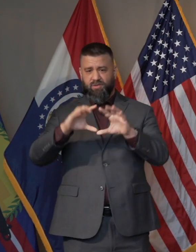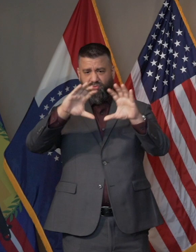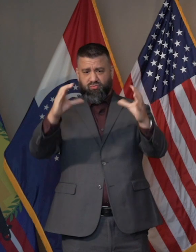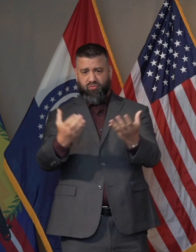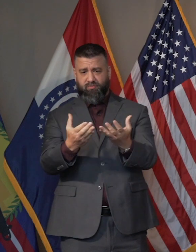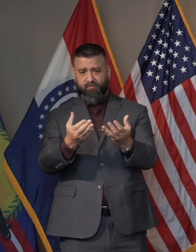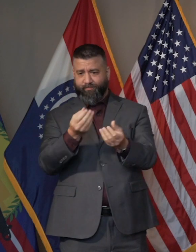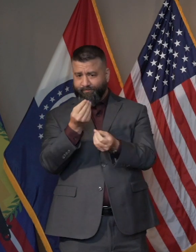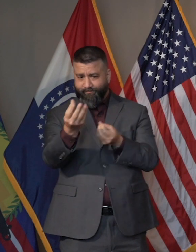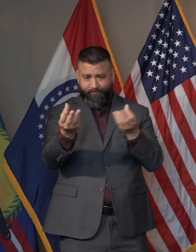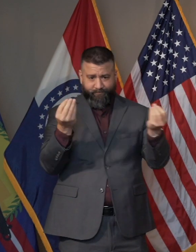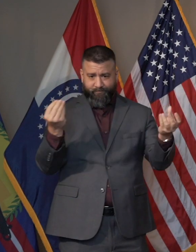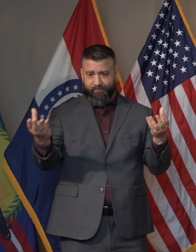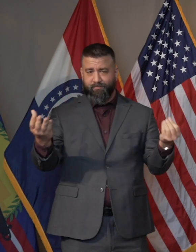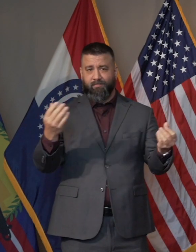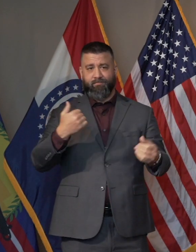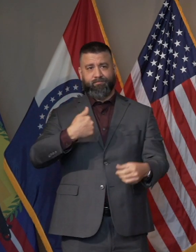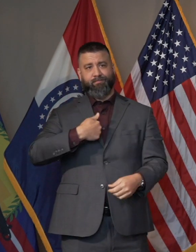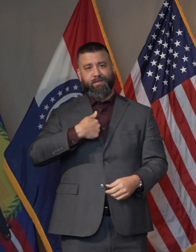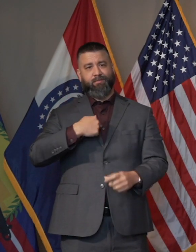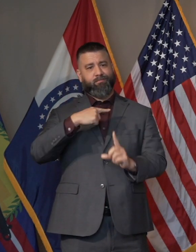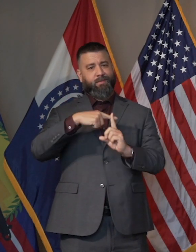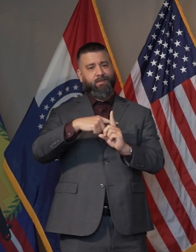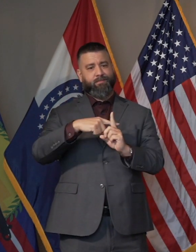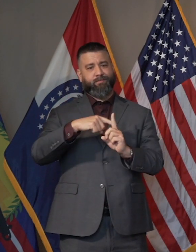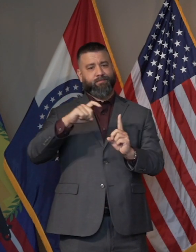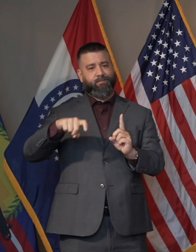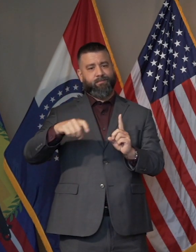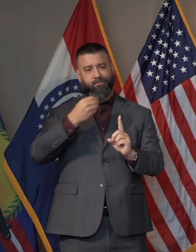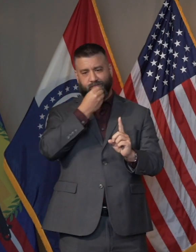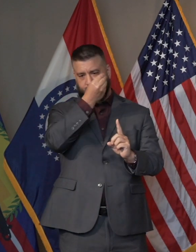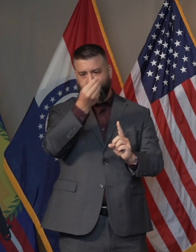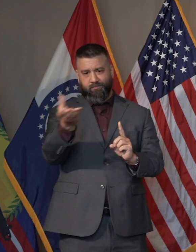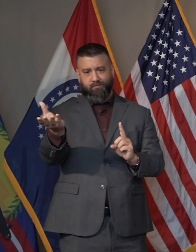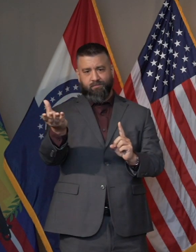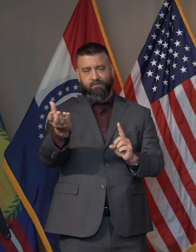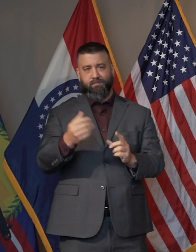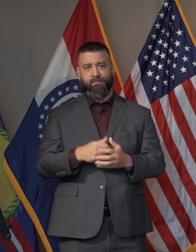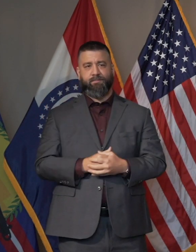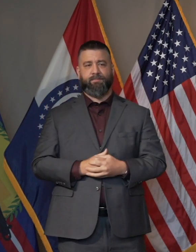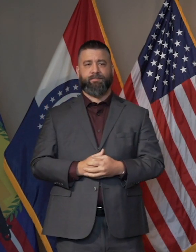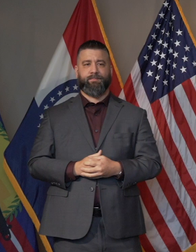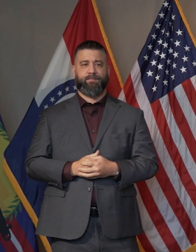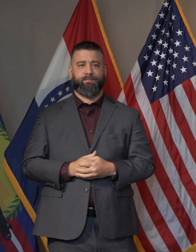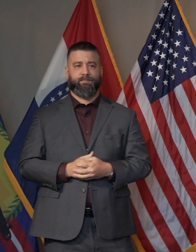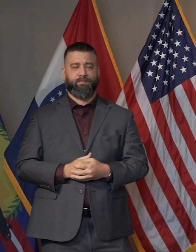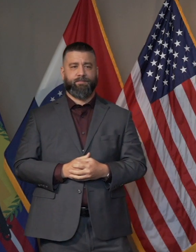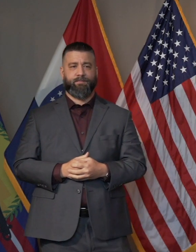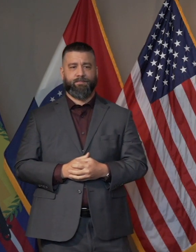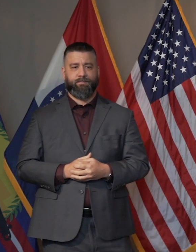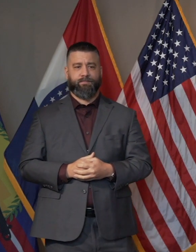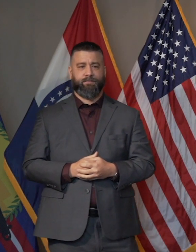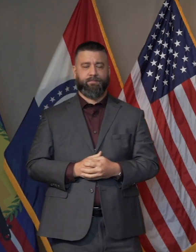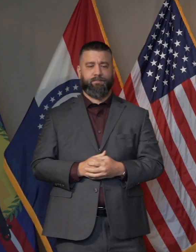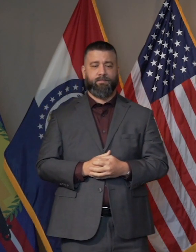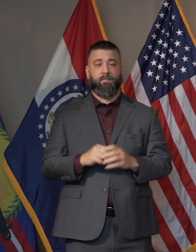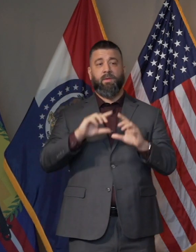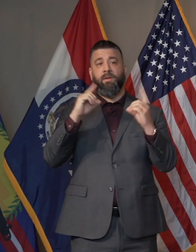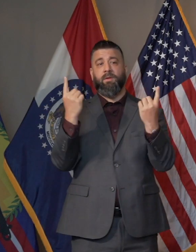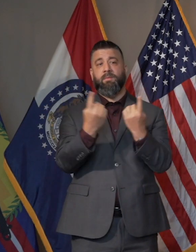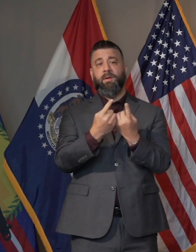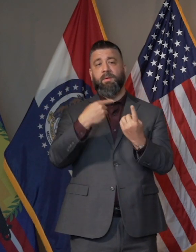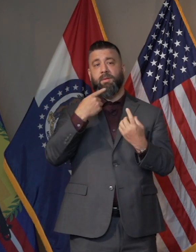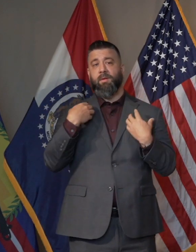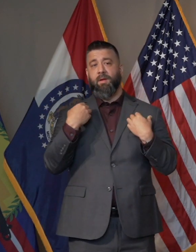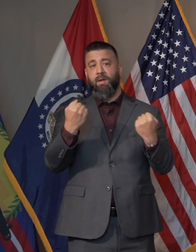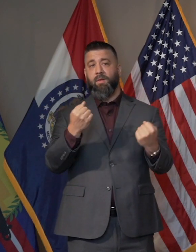anyone in your workplace, if you've tested positive and they might have been exposed. The Department of Public